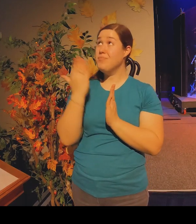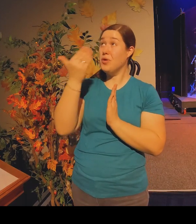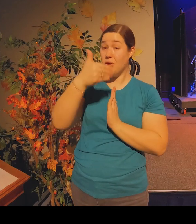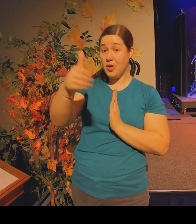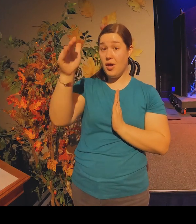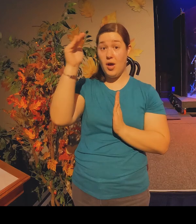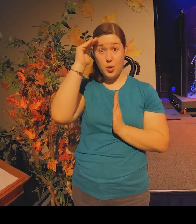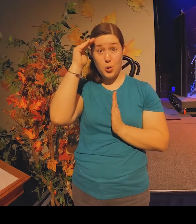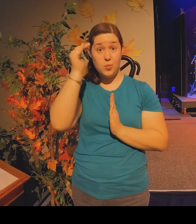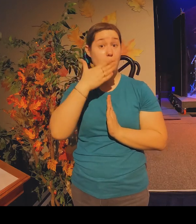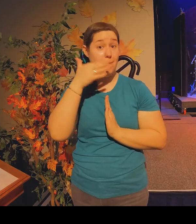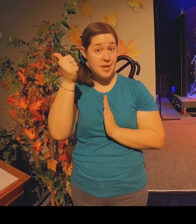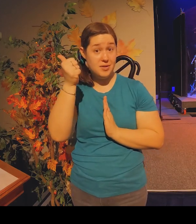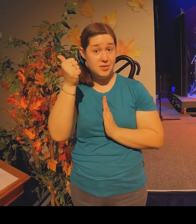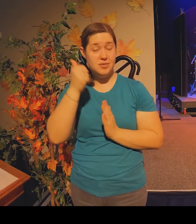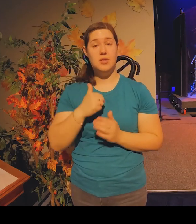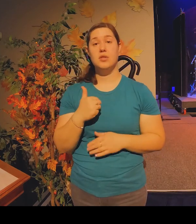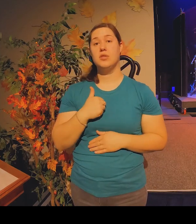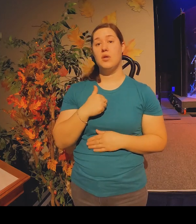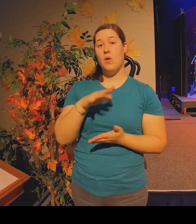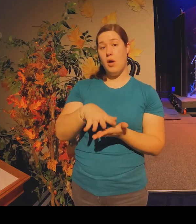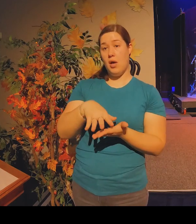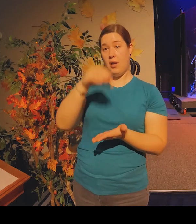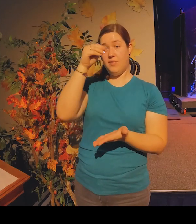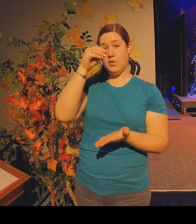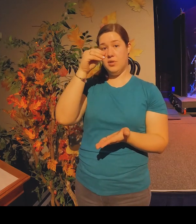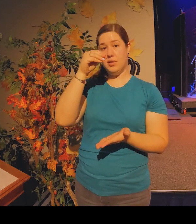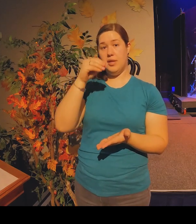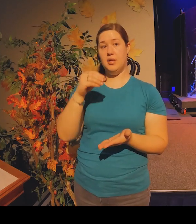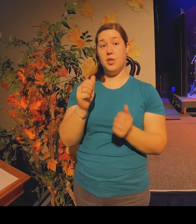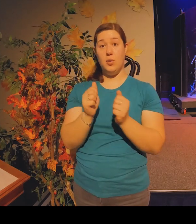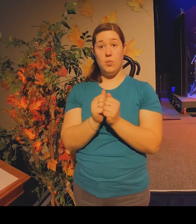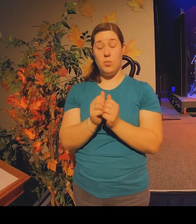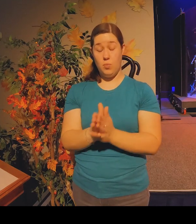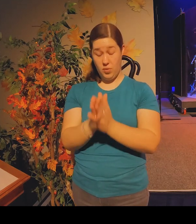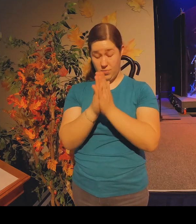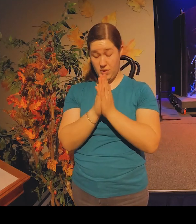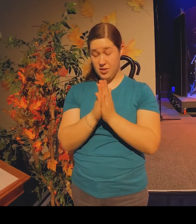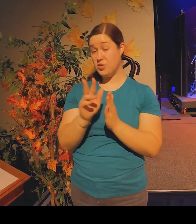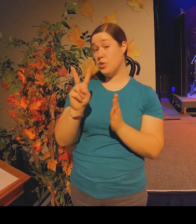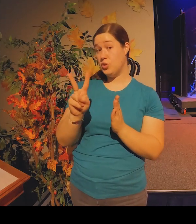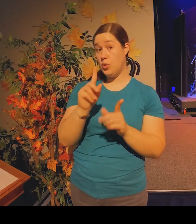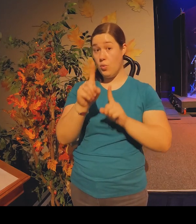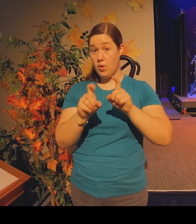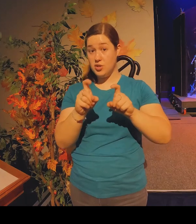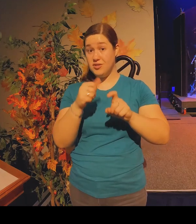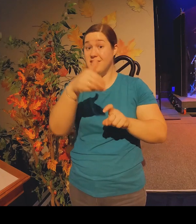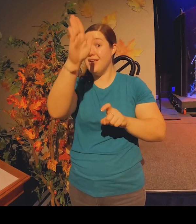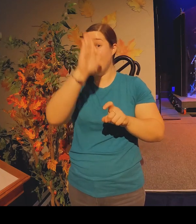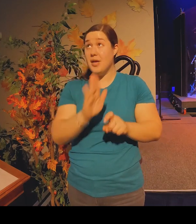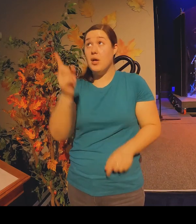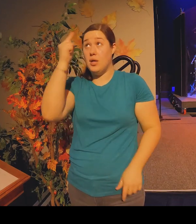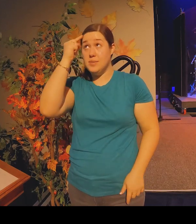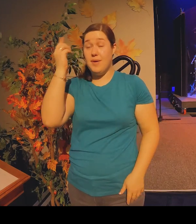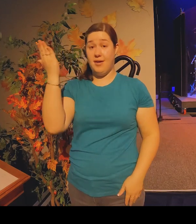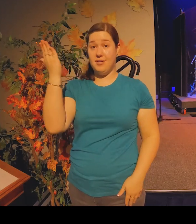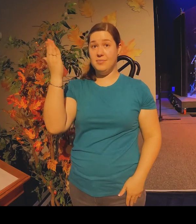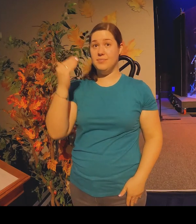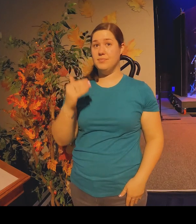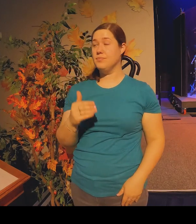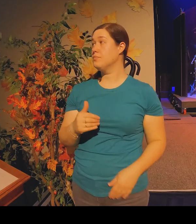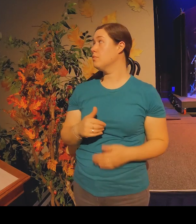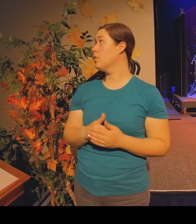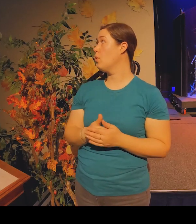speaking, there are two questions in mine, in God's mind. And here they are. What is for our